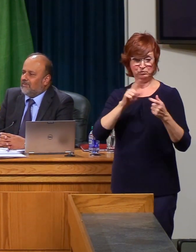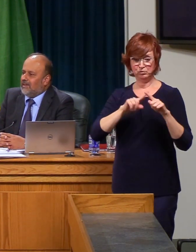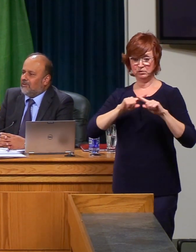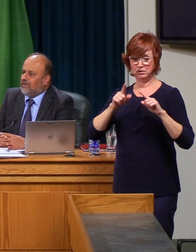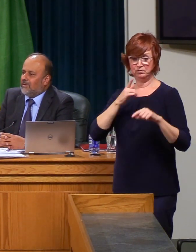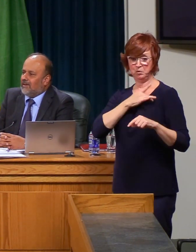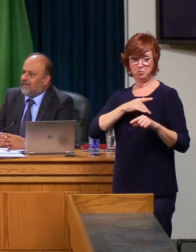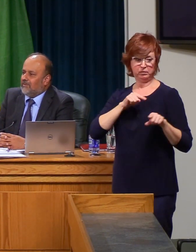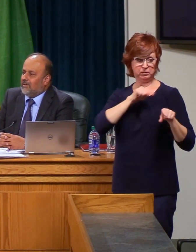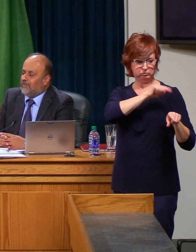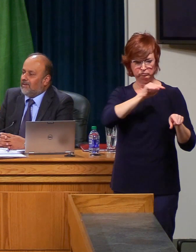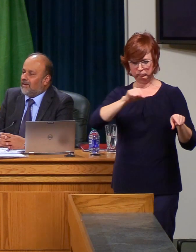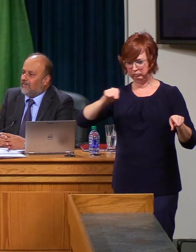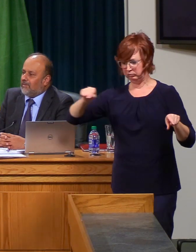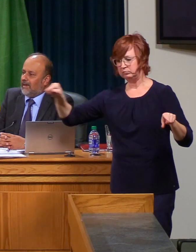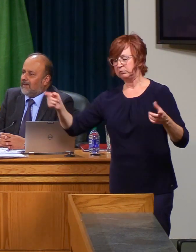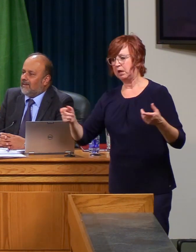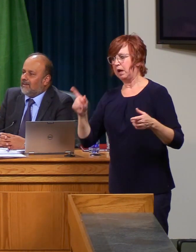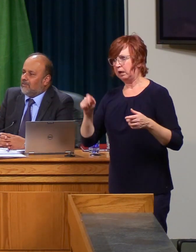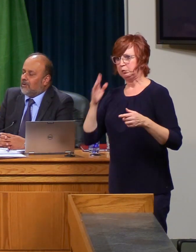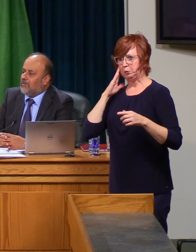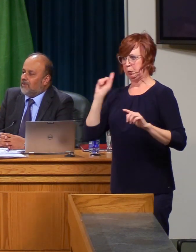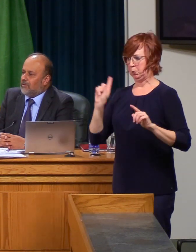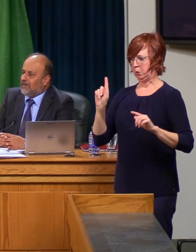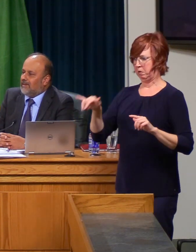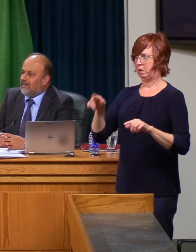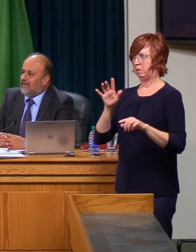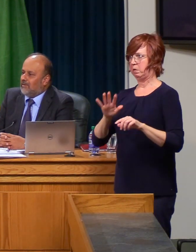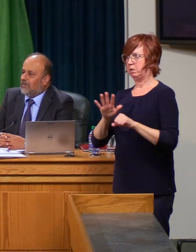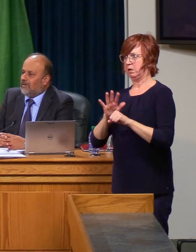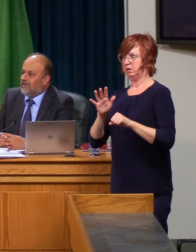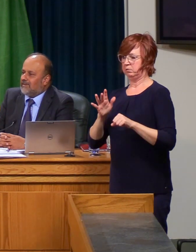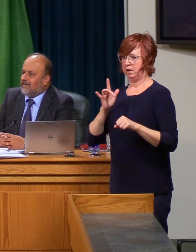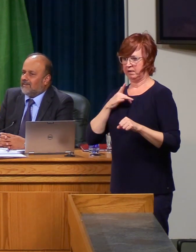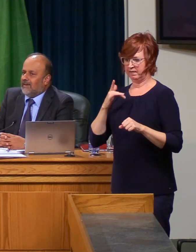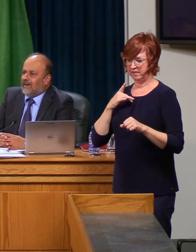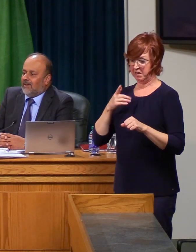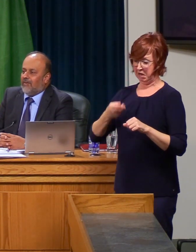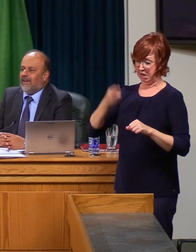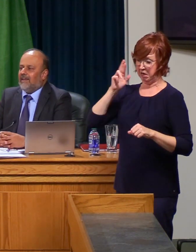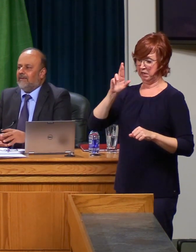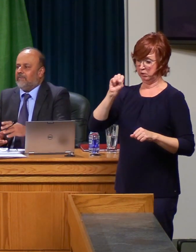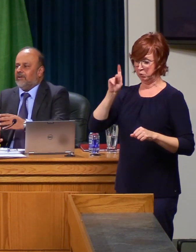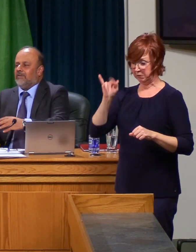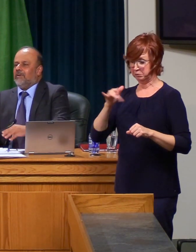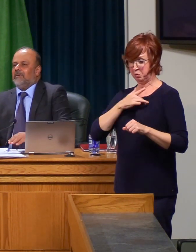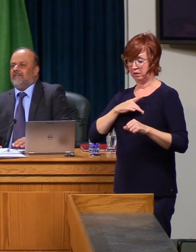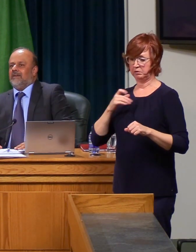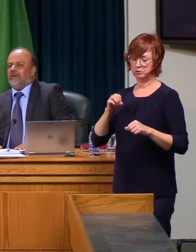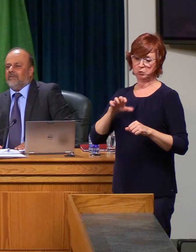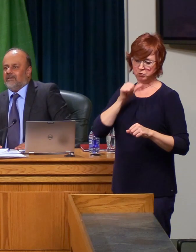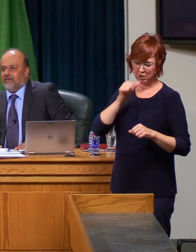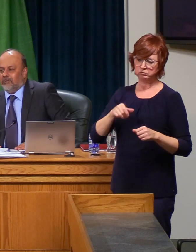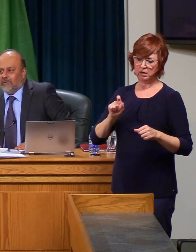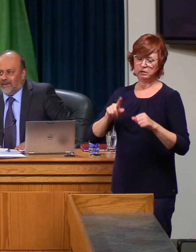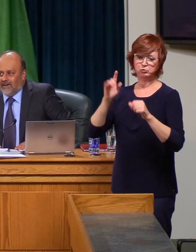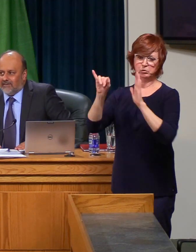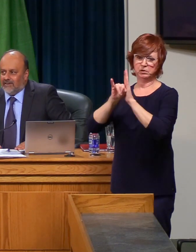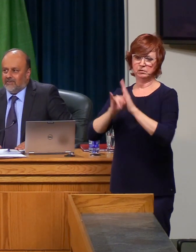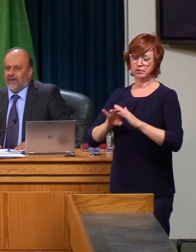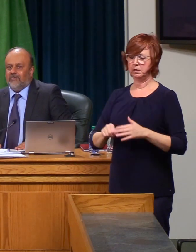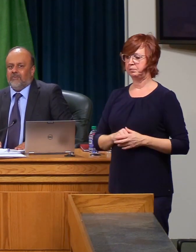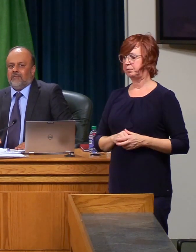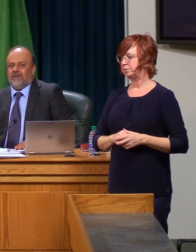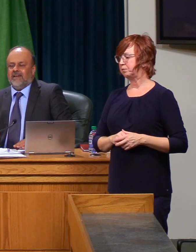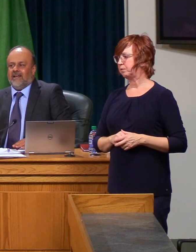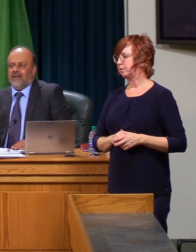increasing, and we need to be aware, even if we travel back, what were we doing there and what our risk is. And finally, the Premier said about the 2-week